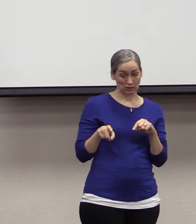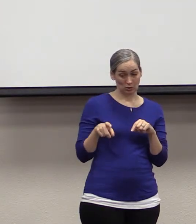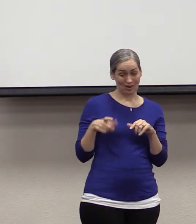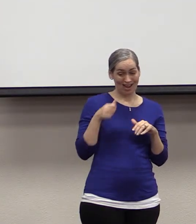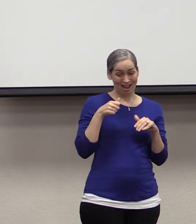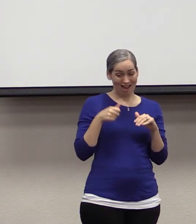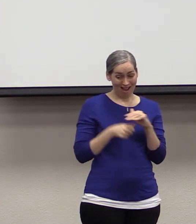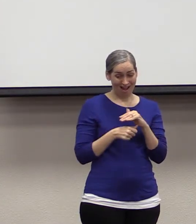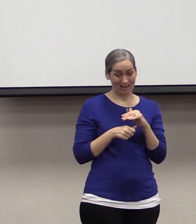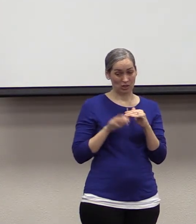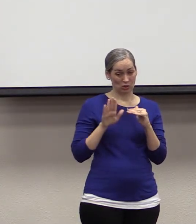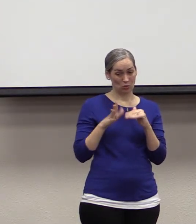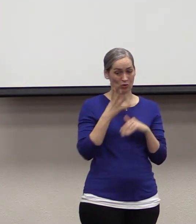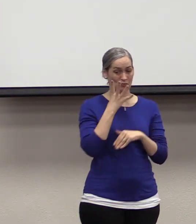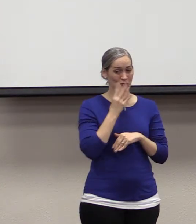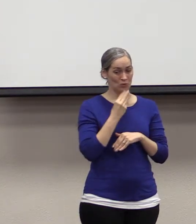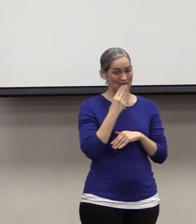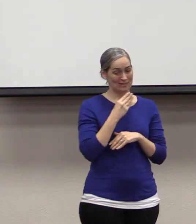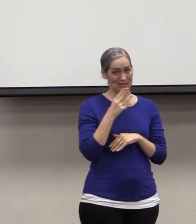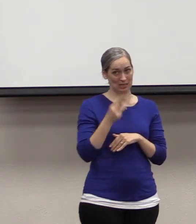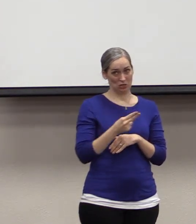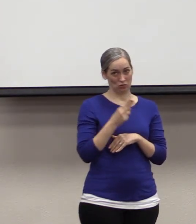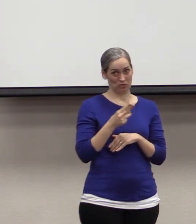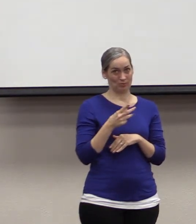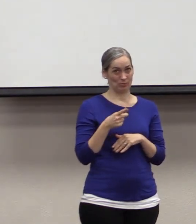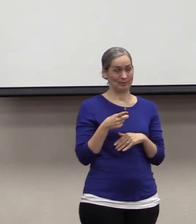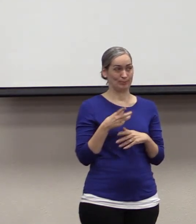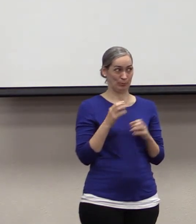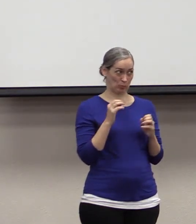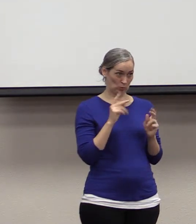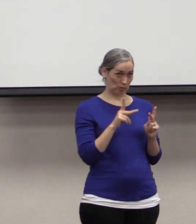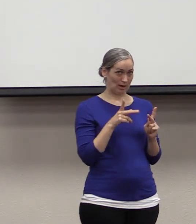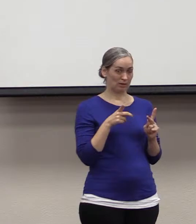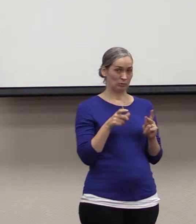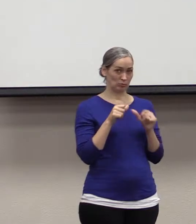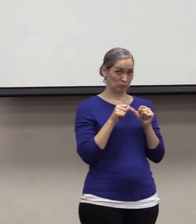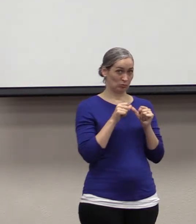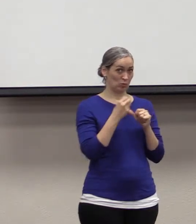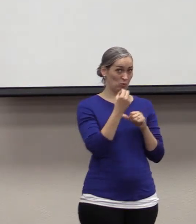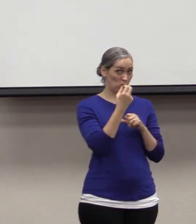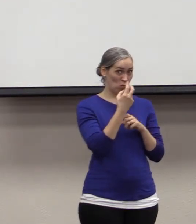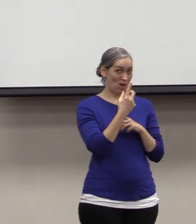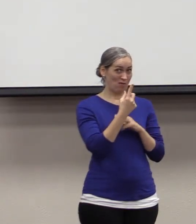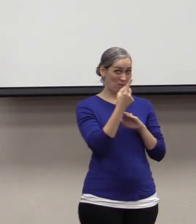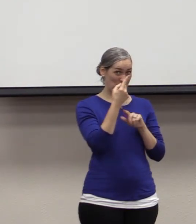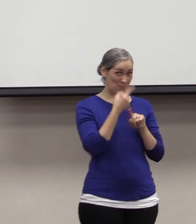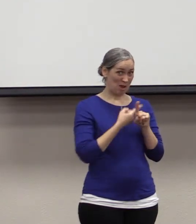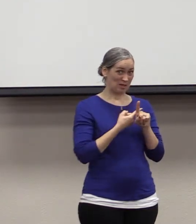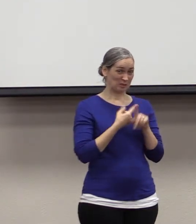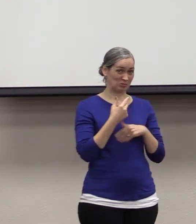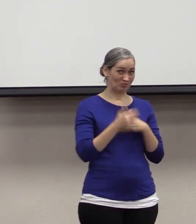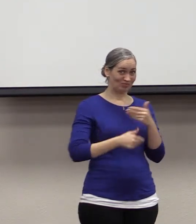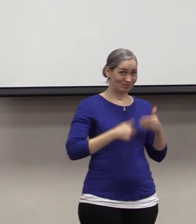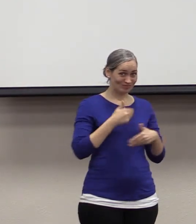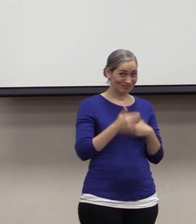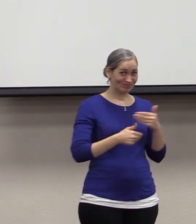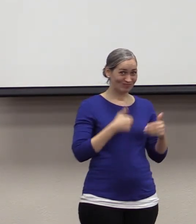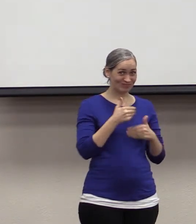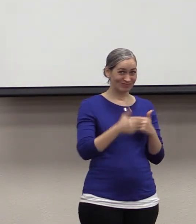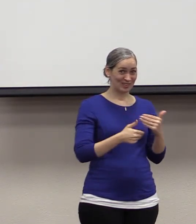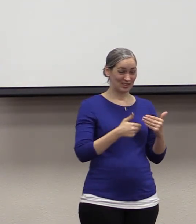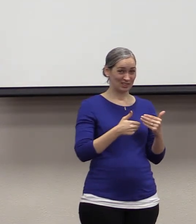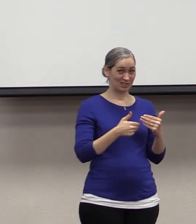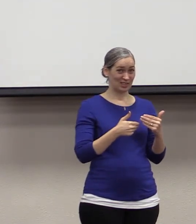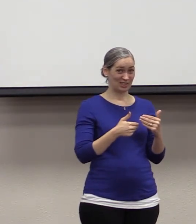And she goes through these 12 months of requirements, makes it in front of the king. She gains his favor and